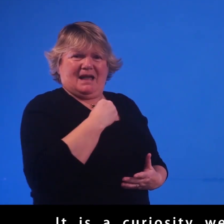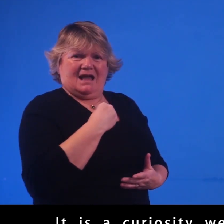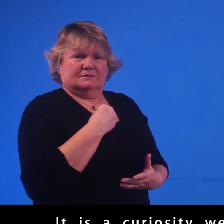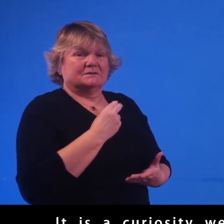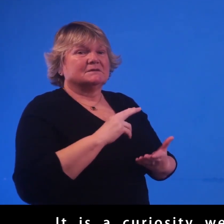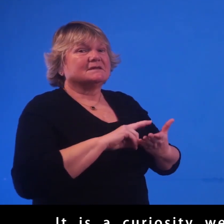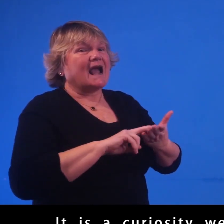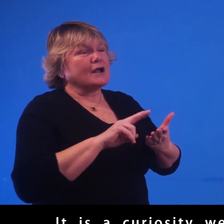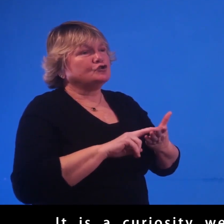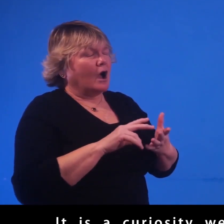again.